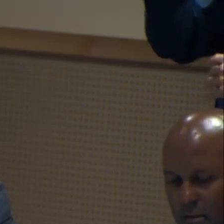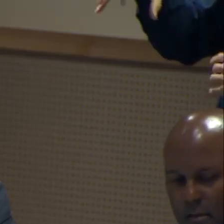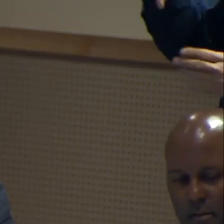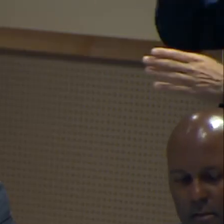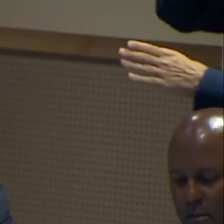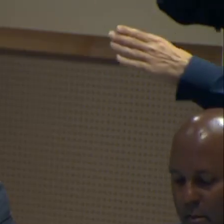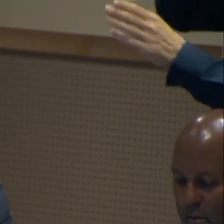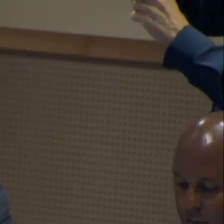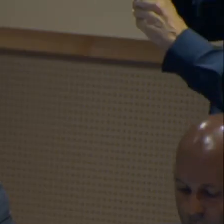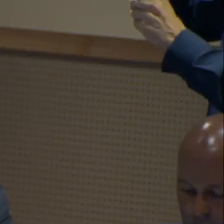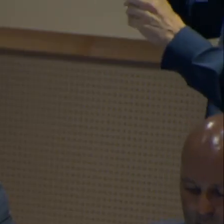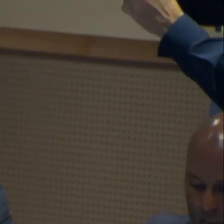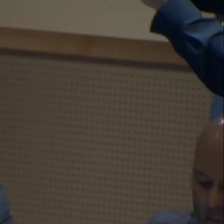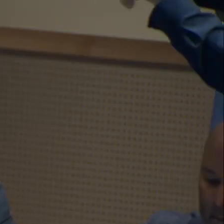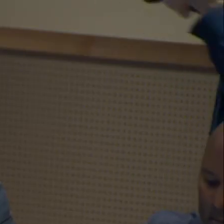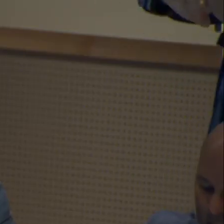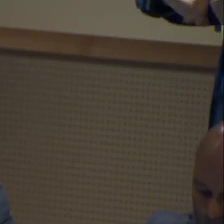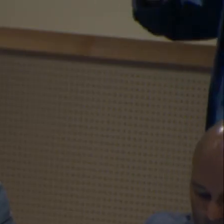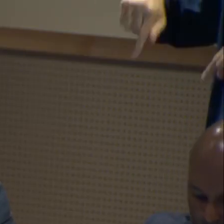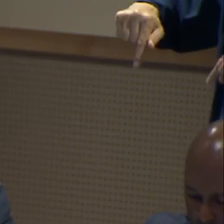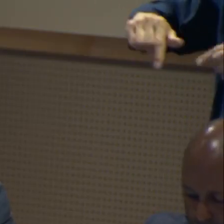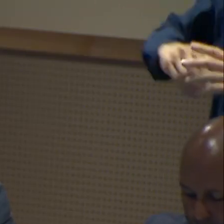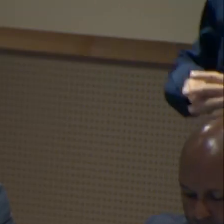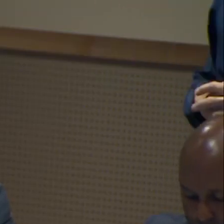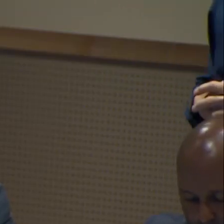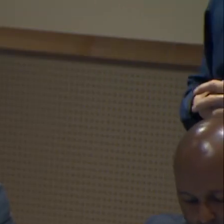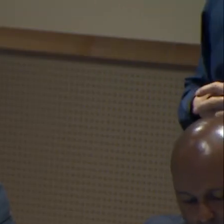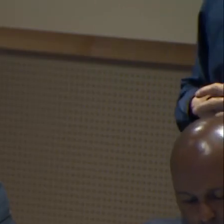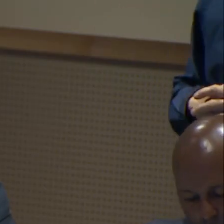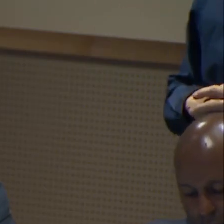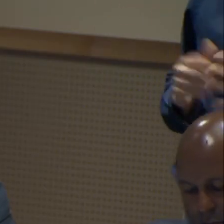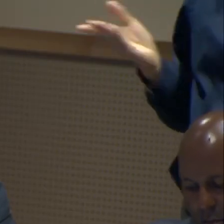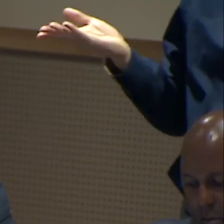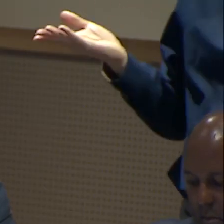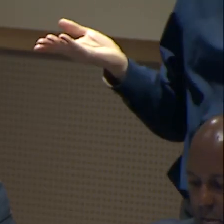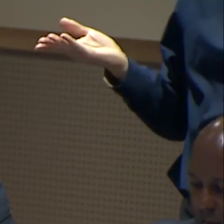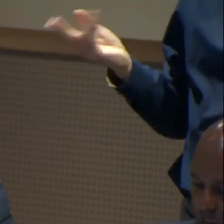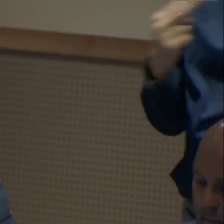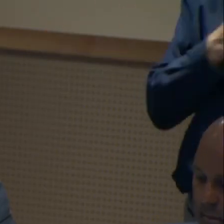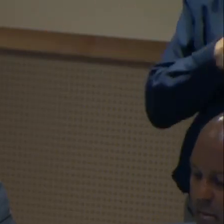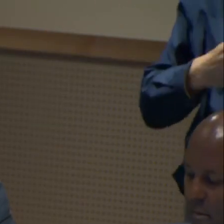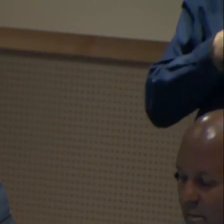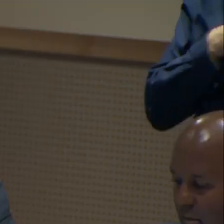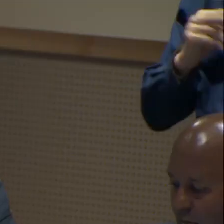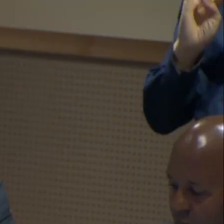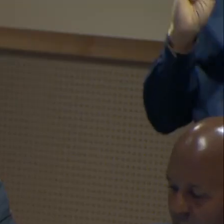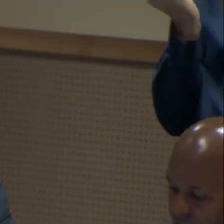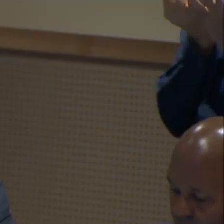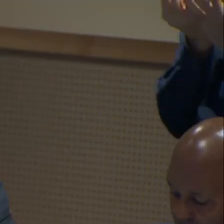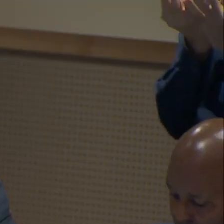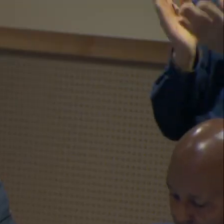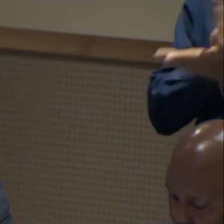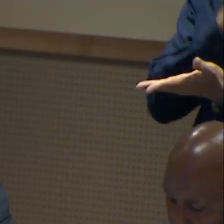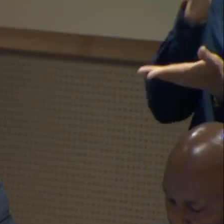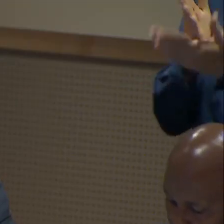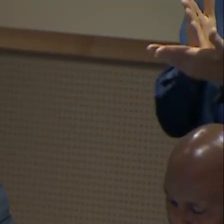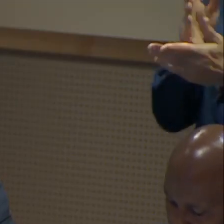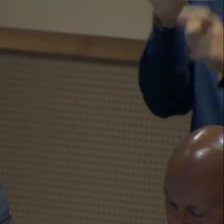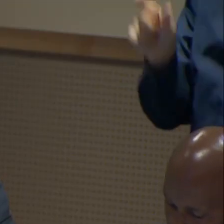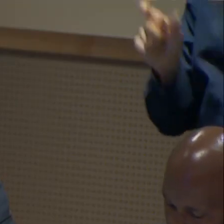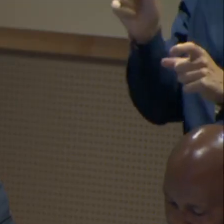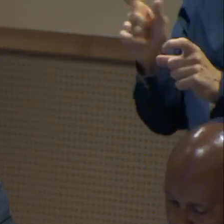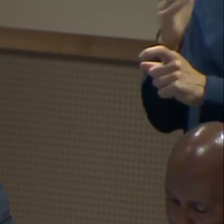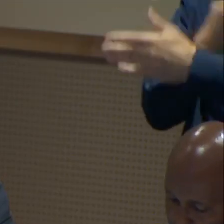well as Malta's Commission for the Rights of Persons with Disability. So we have a panel of